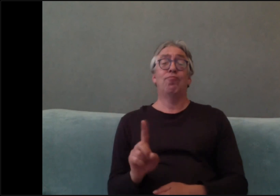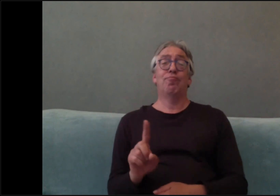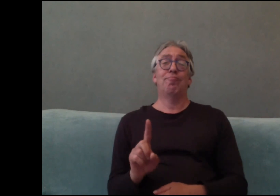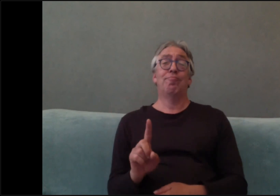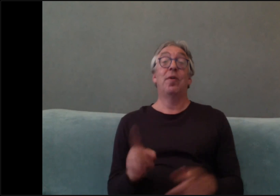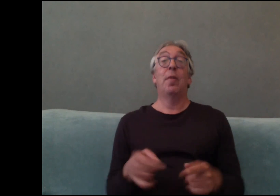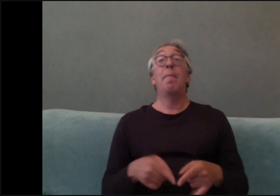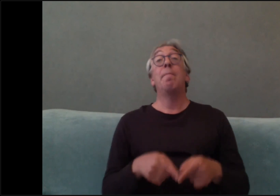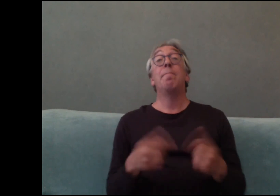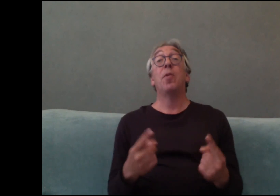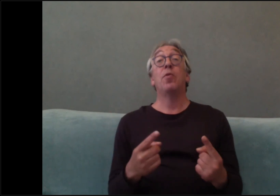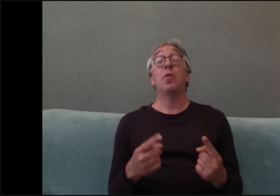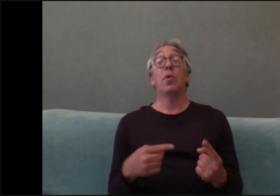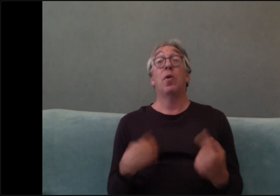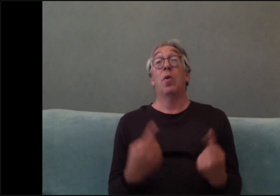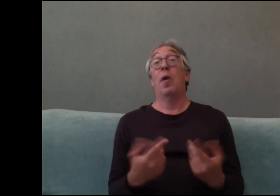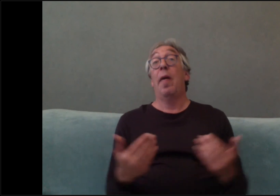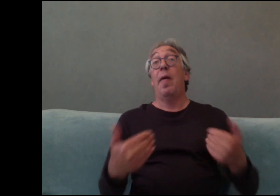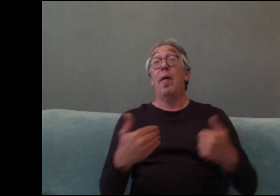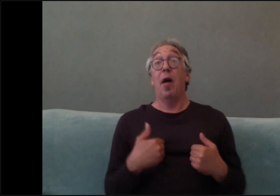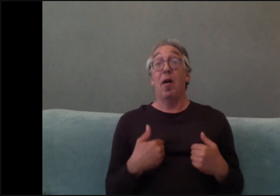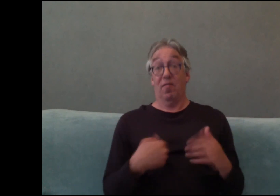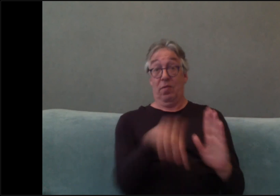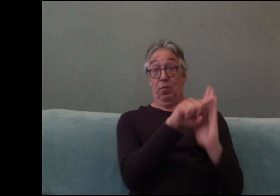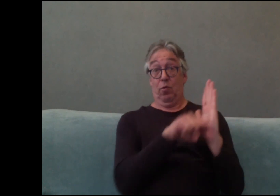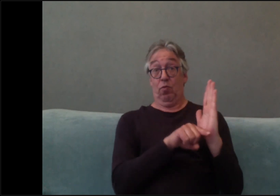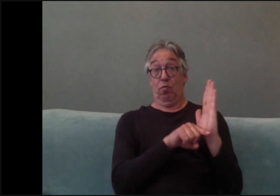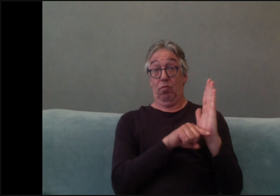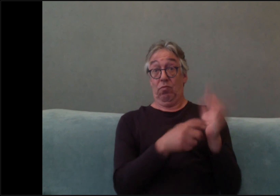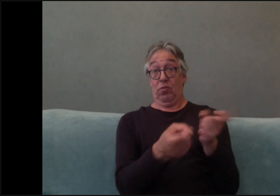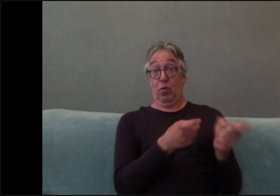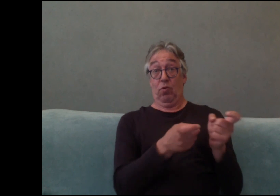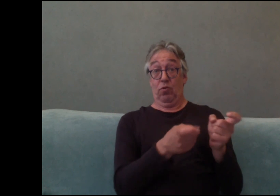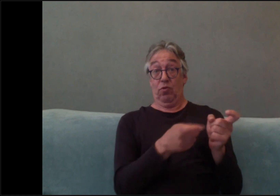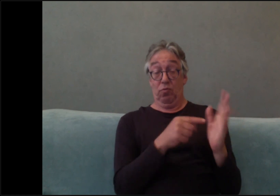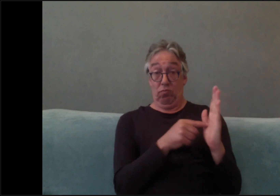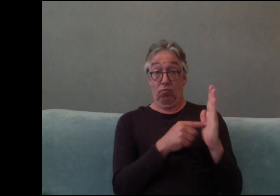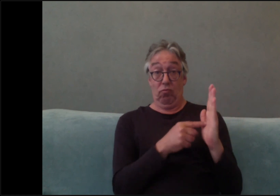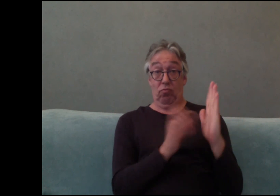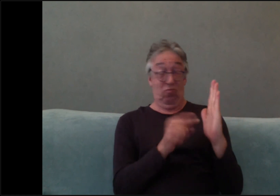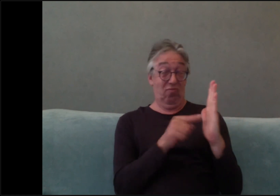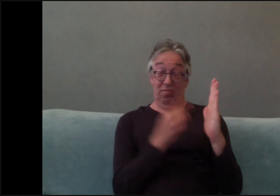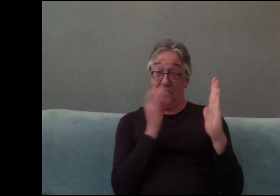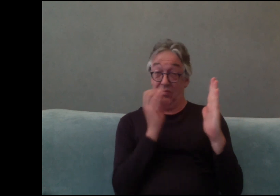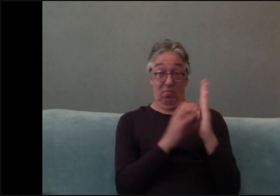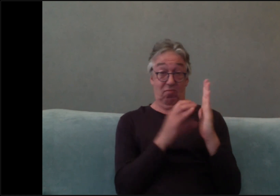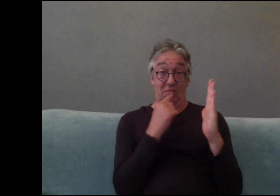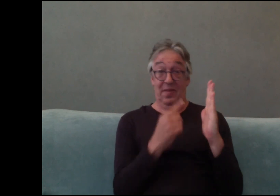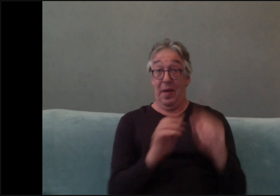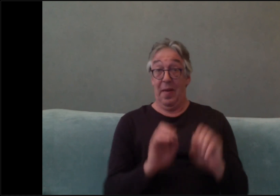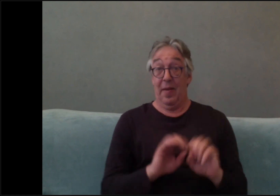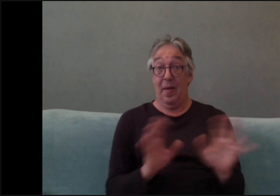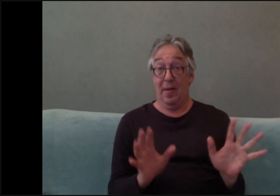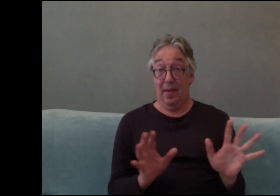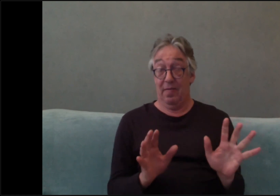regulation that still is valid, and the regulation is very clear about the fact that we need to,